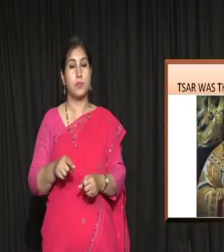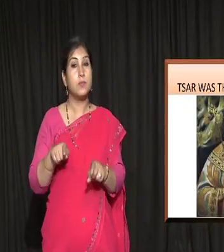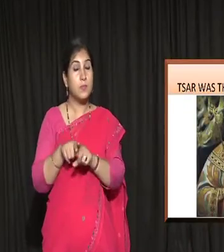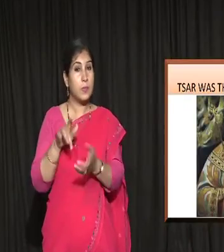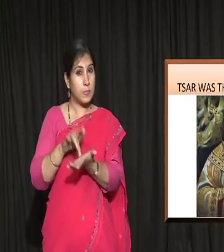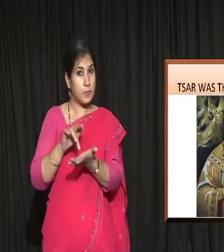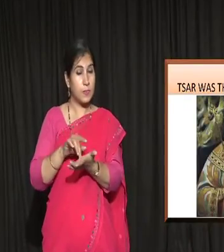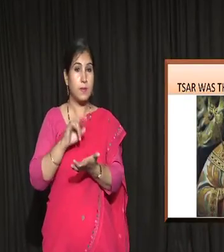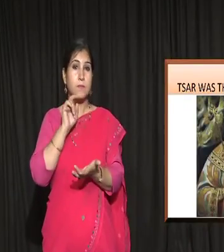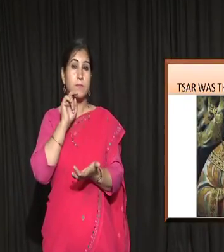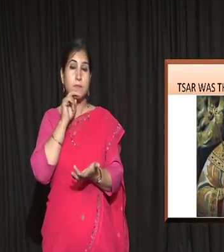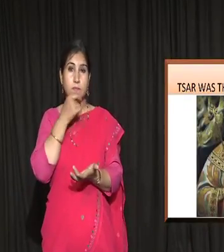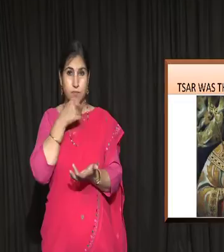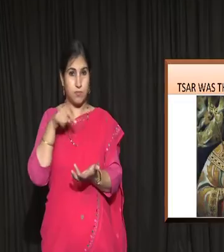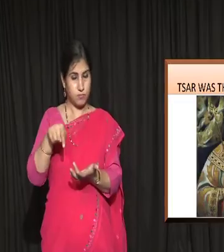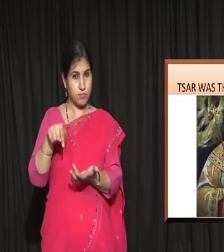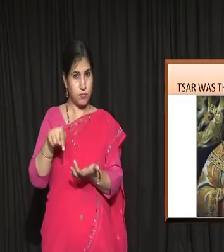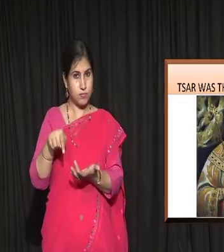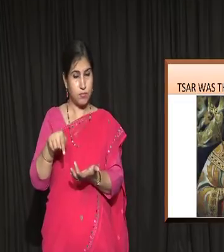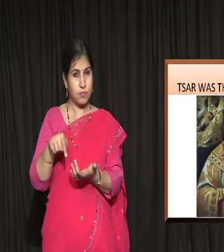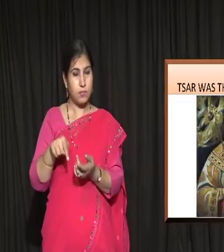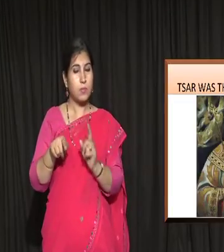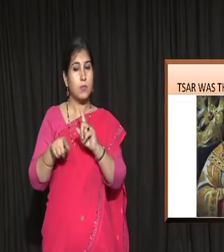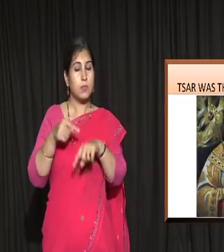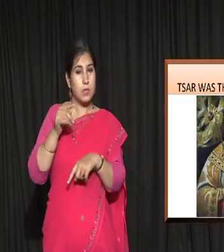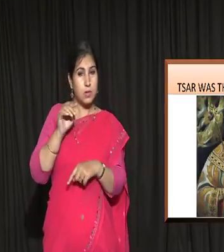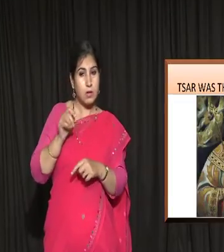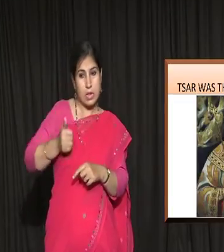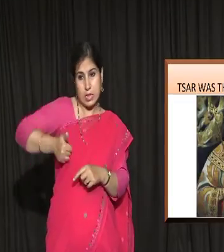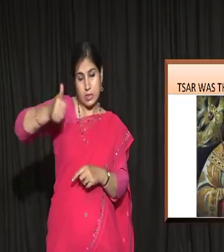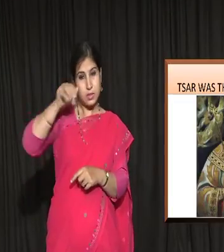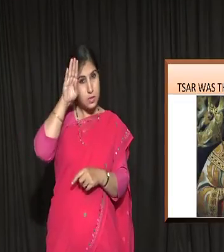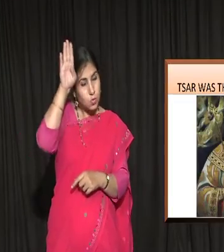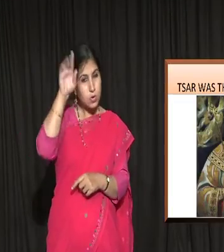Russia was ruled by a ruler who was called Tsar.